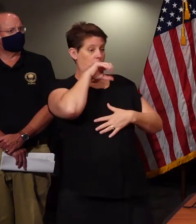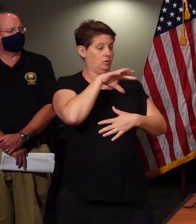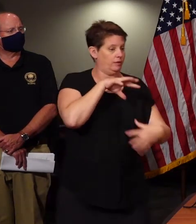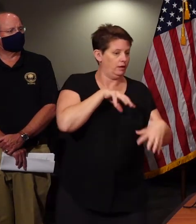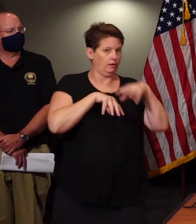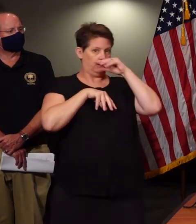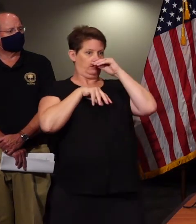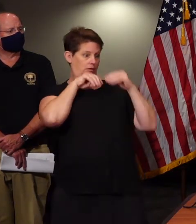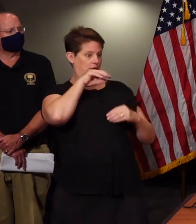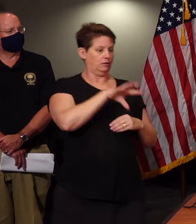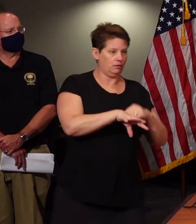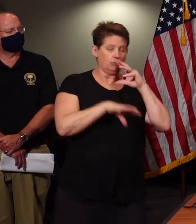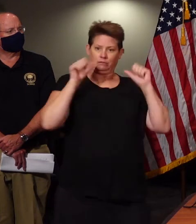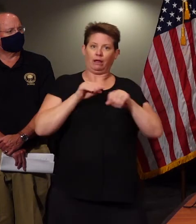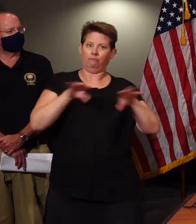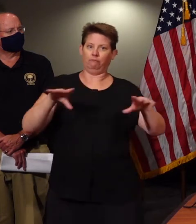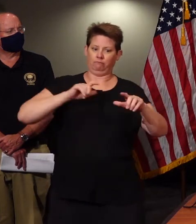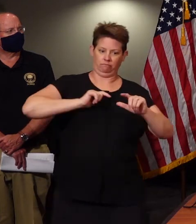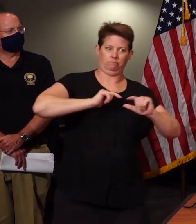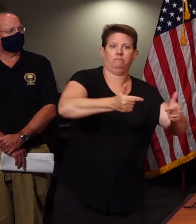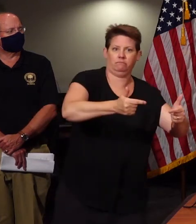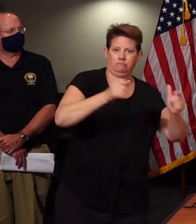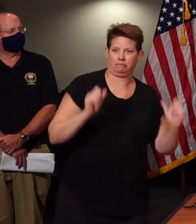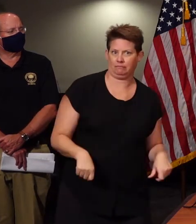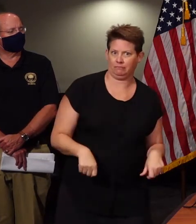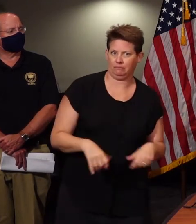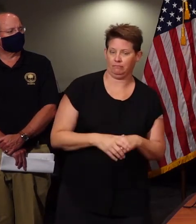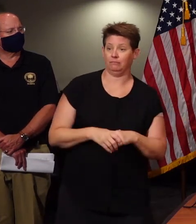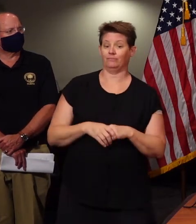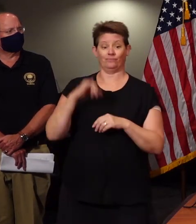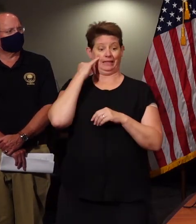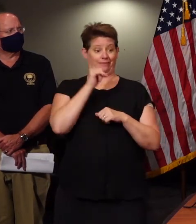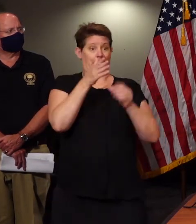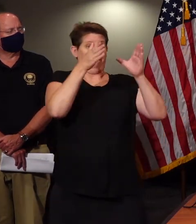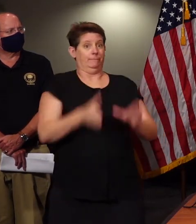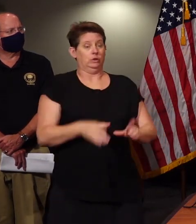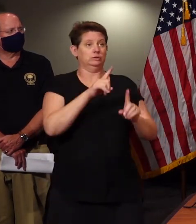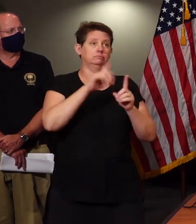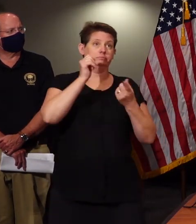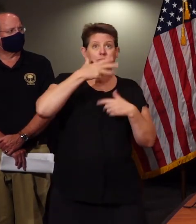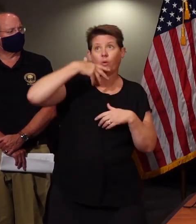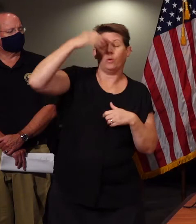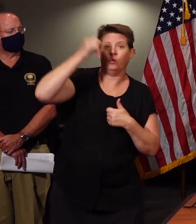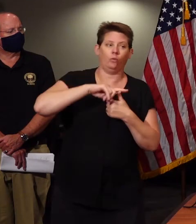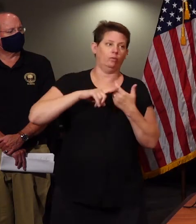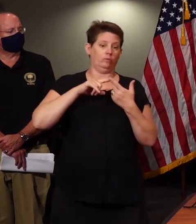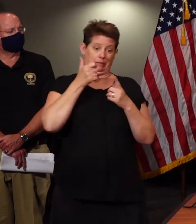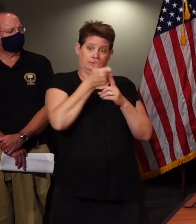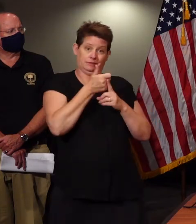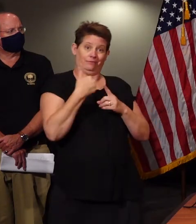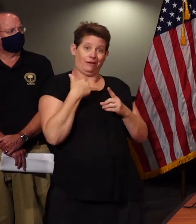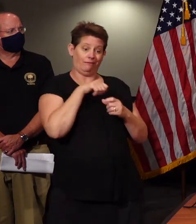they may get infected. And there you go. And if they are old enough, if they have underlying conditions